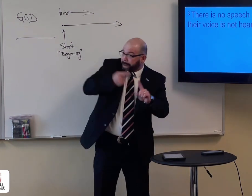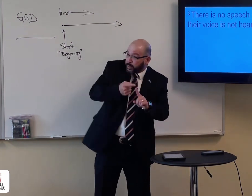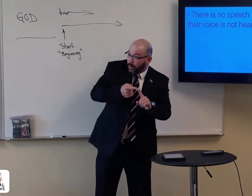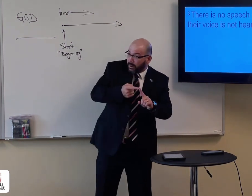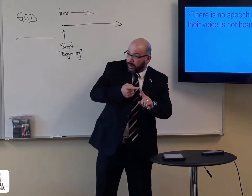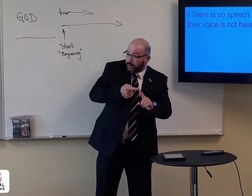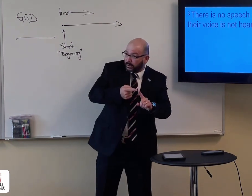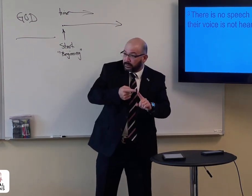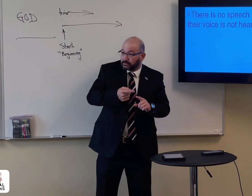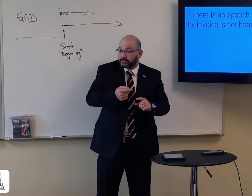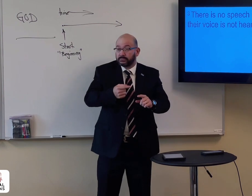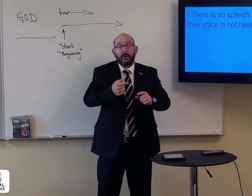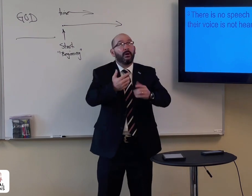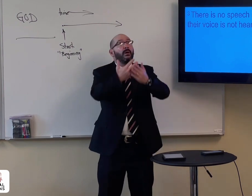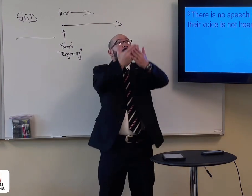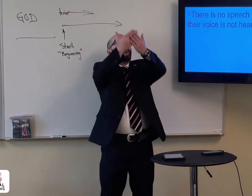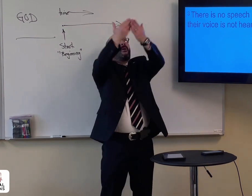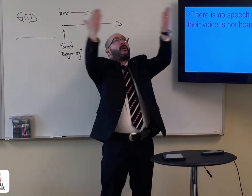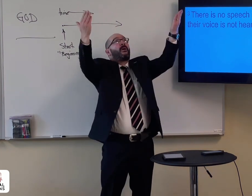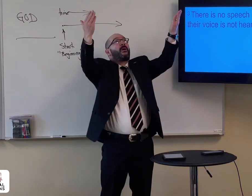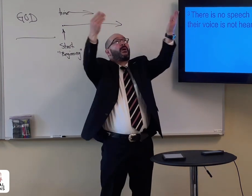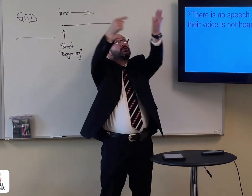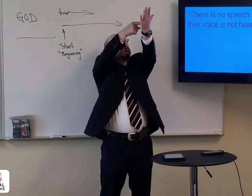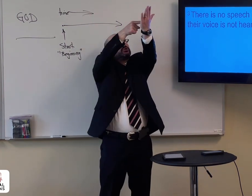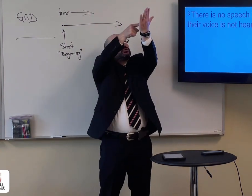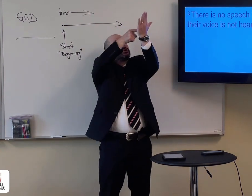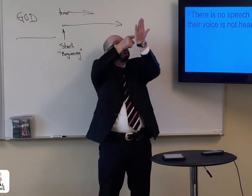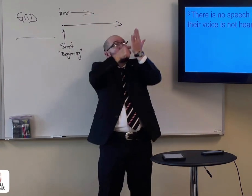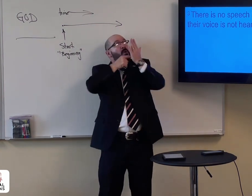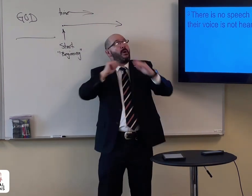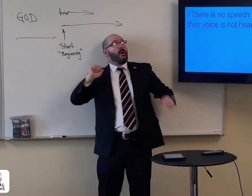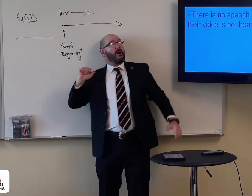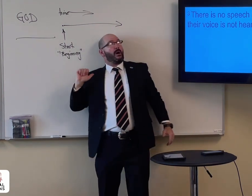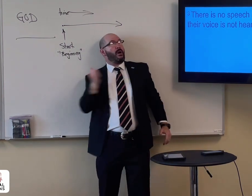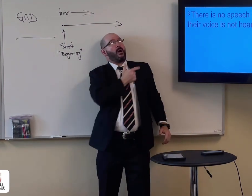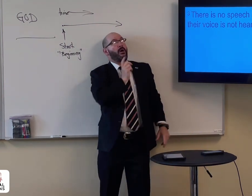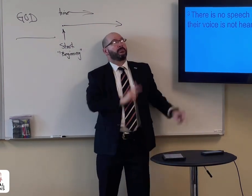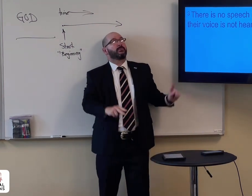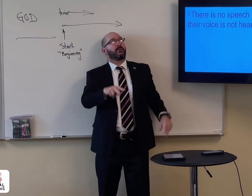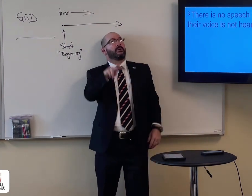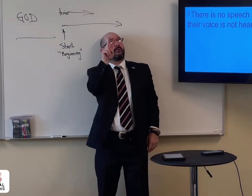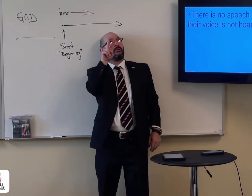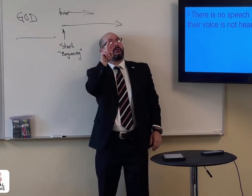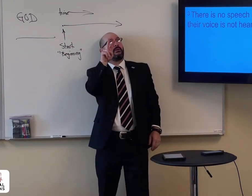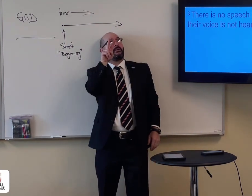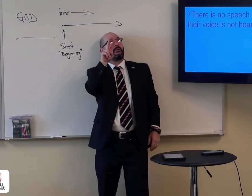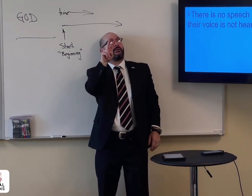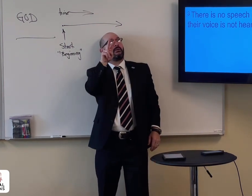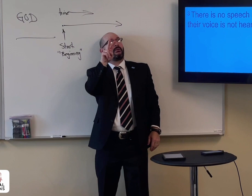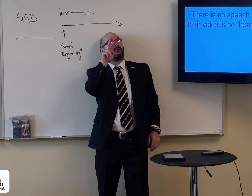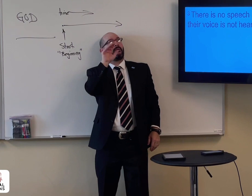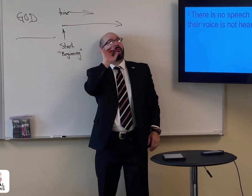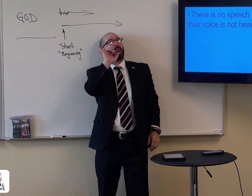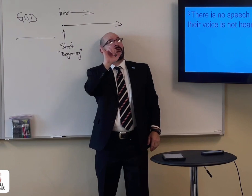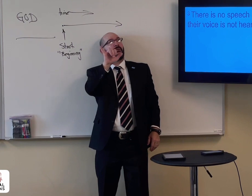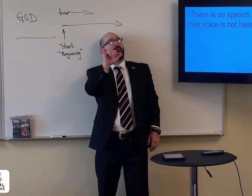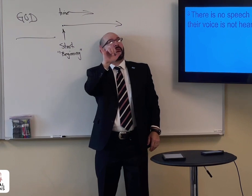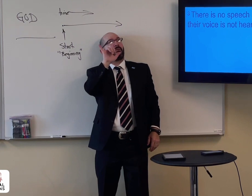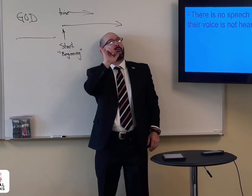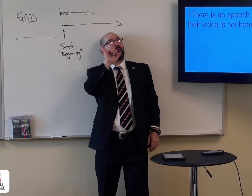The point, all the heavens that we see, the firmament up there, the stars